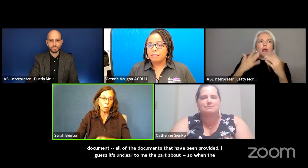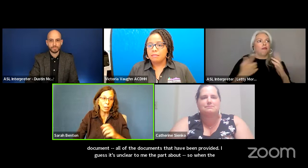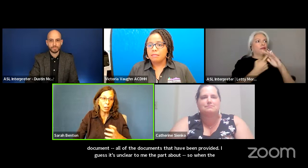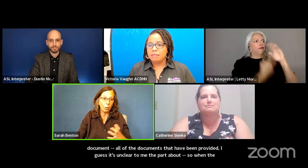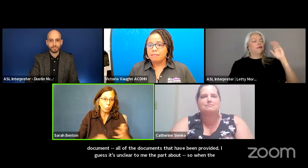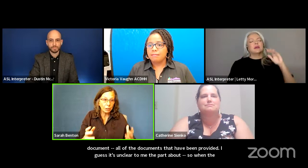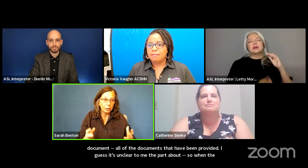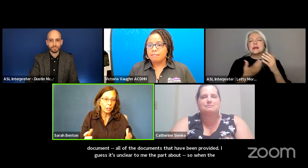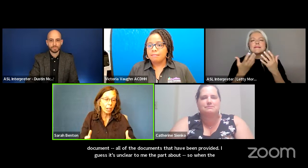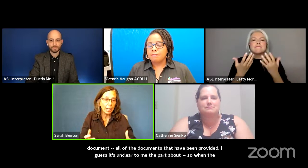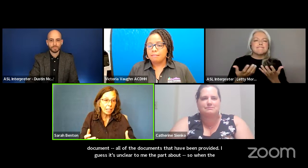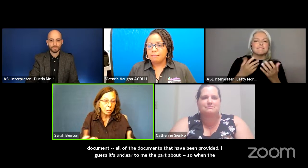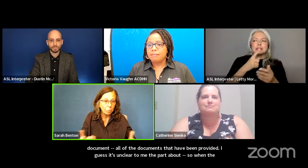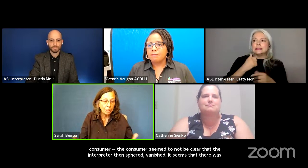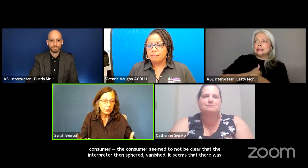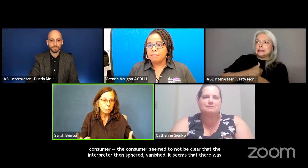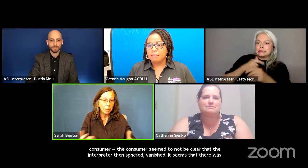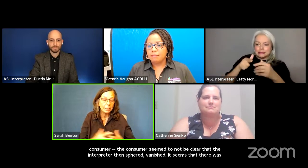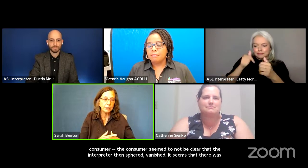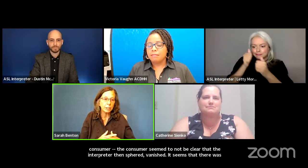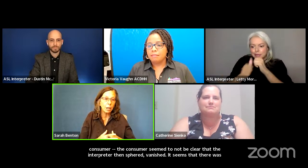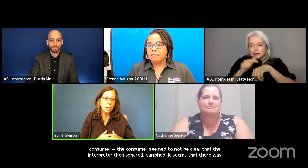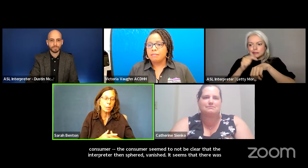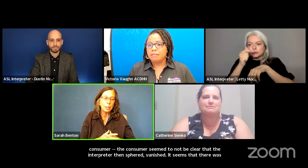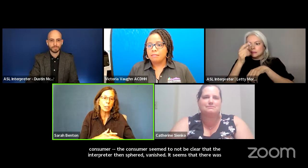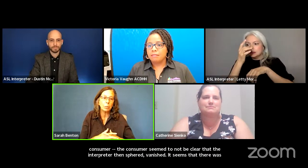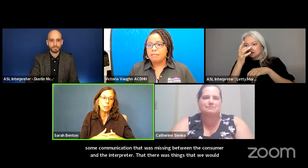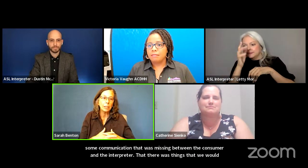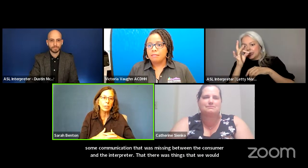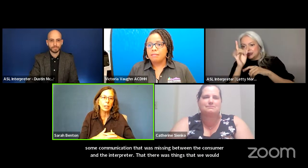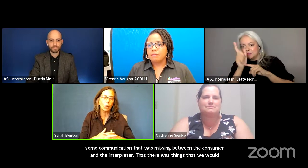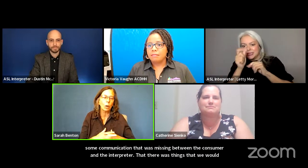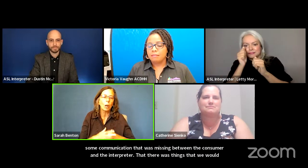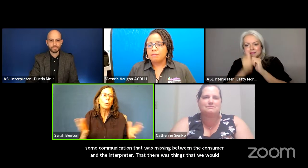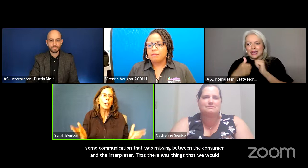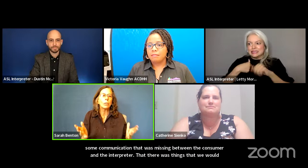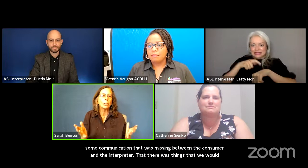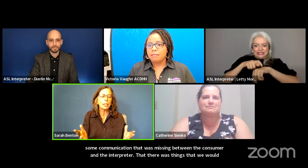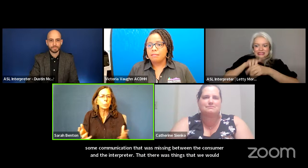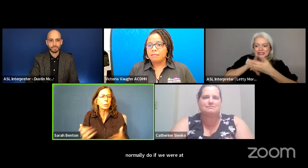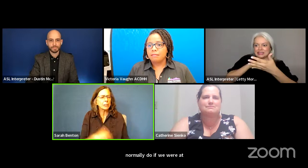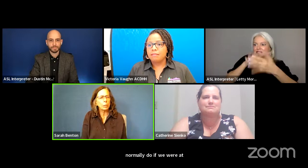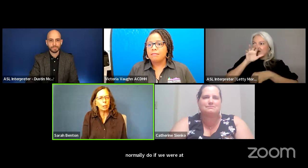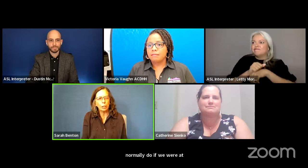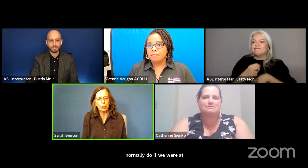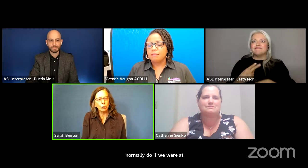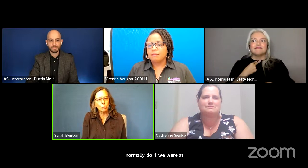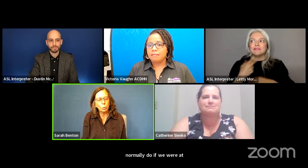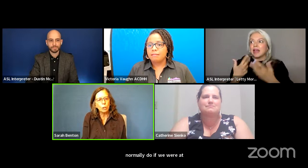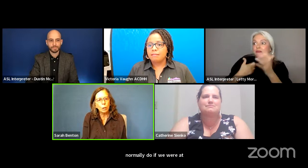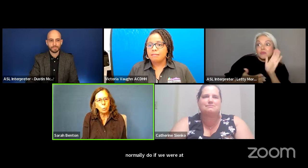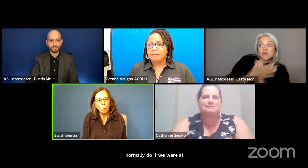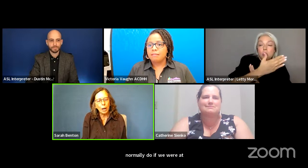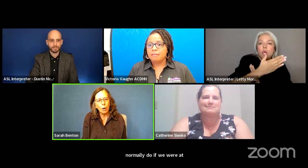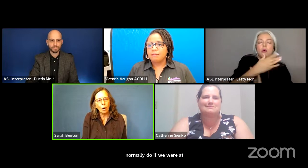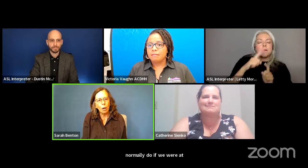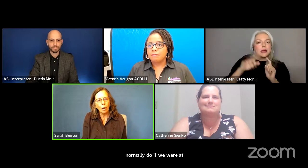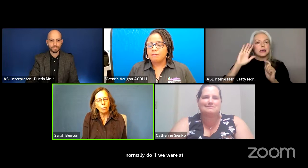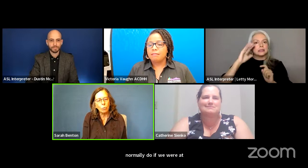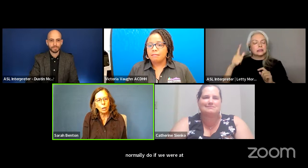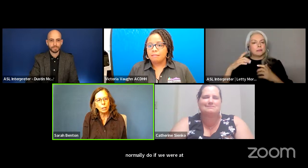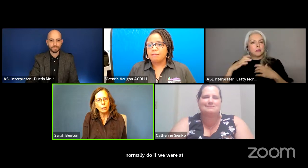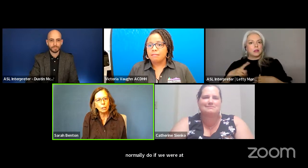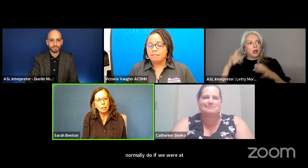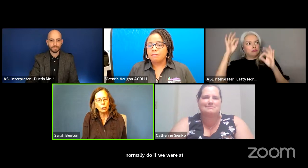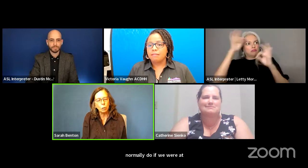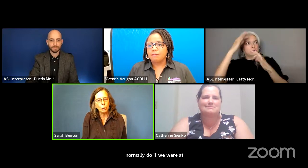I'm sorry, this has gone 18 minutes past the time, I need to be leaving, or whatever it is, but it seemed that the consumer was unaware